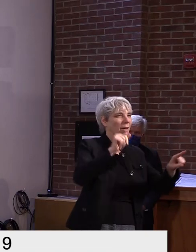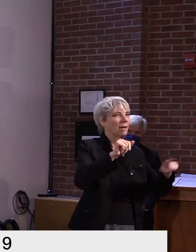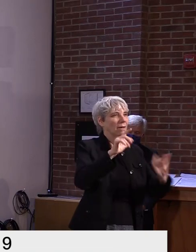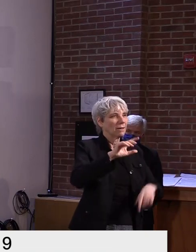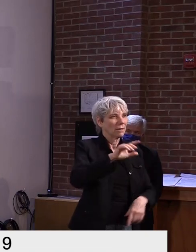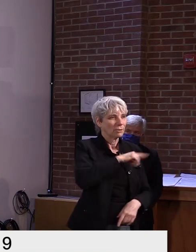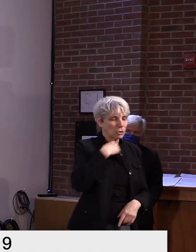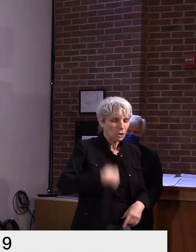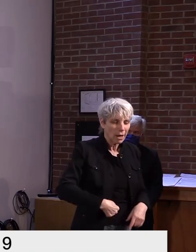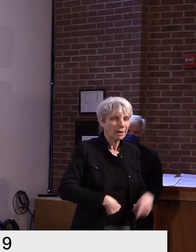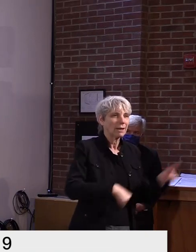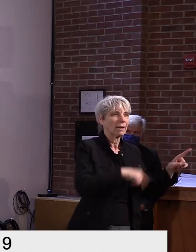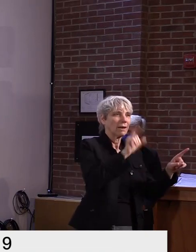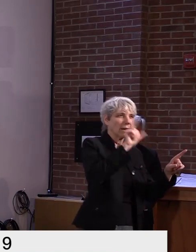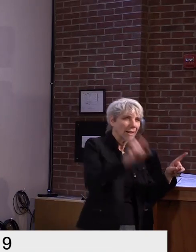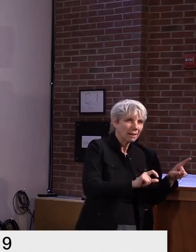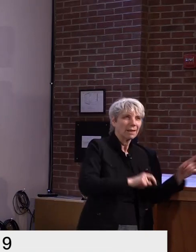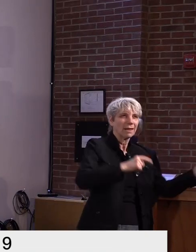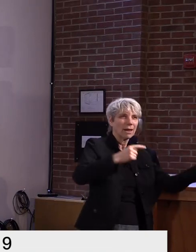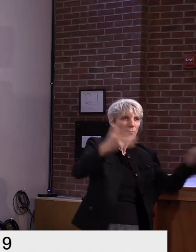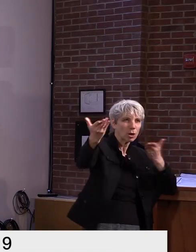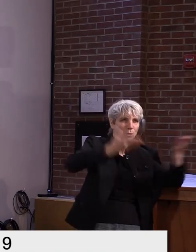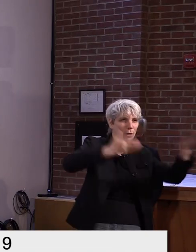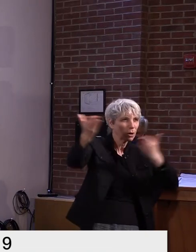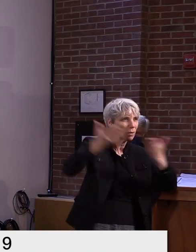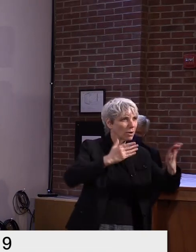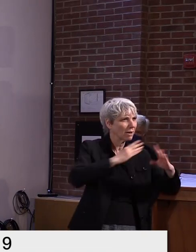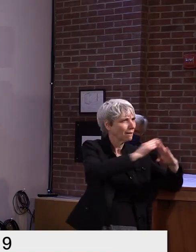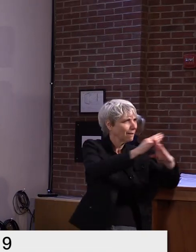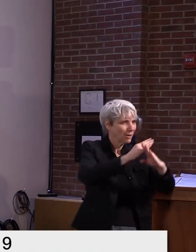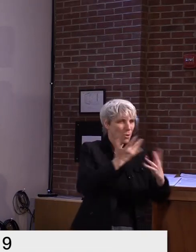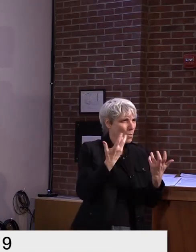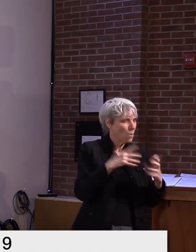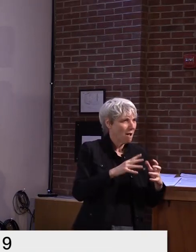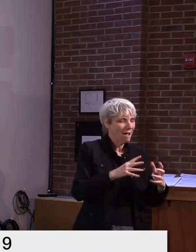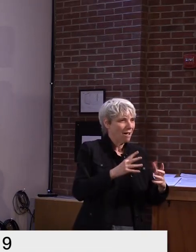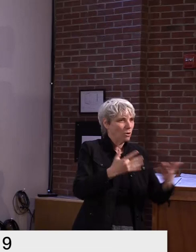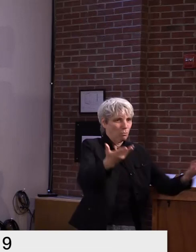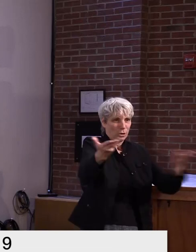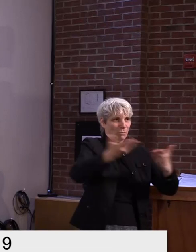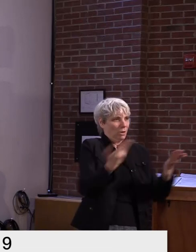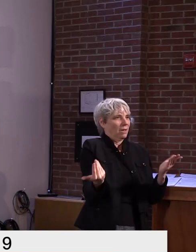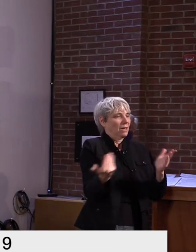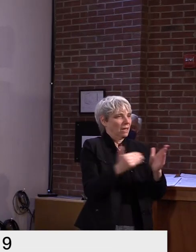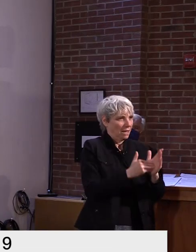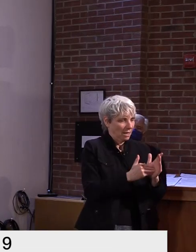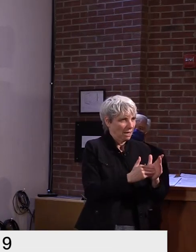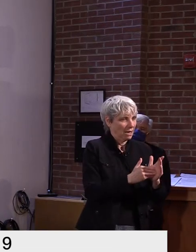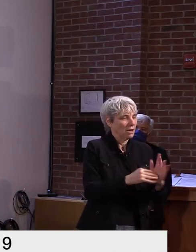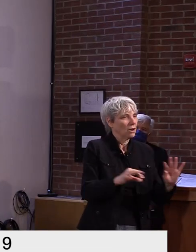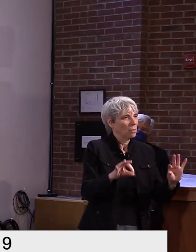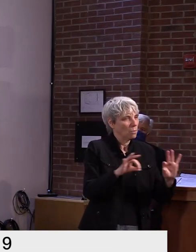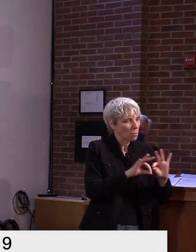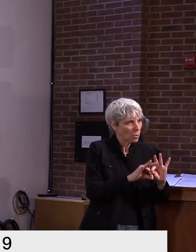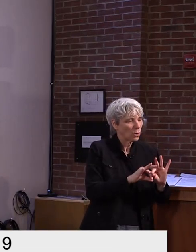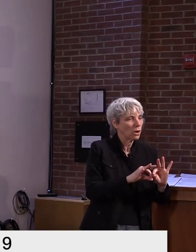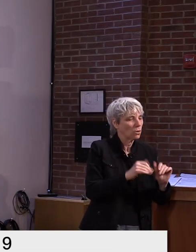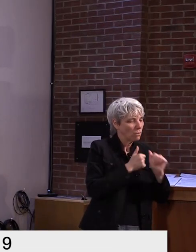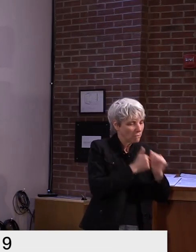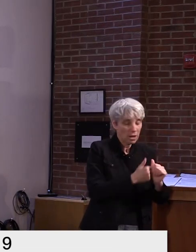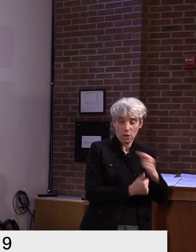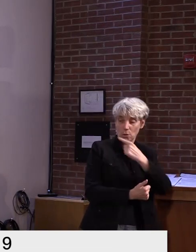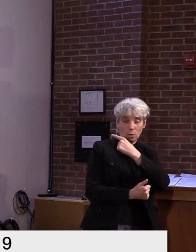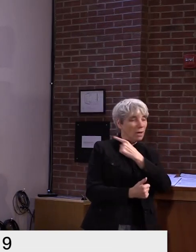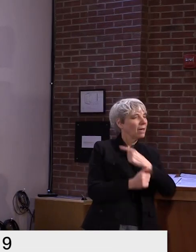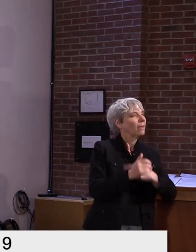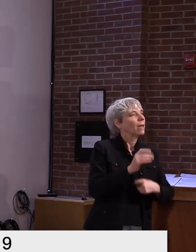saw, the same zones of incident cases, and the need for quarantine if one is in a yellow or red